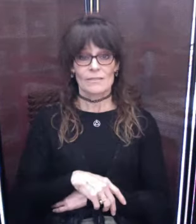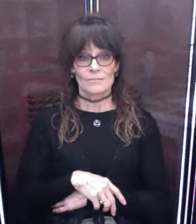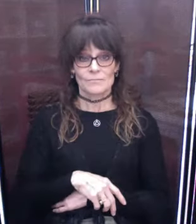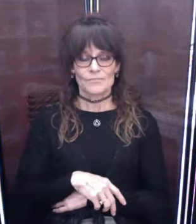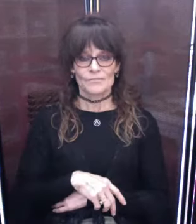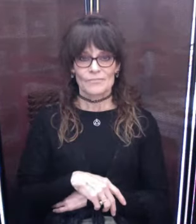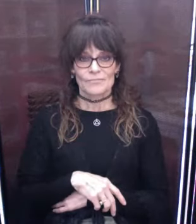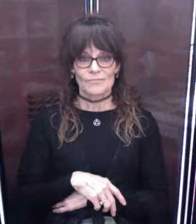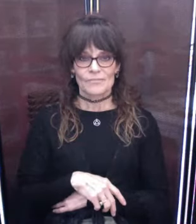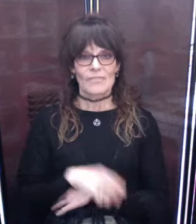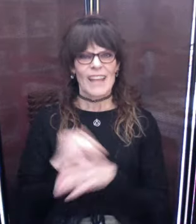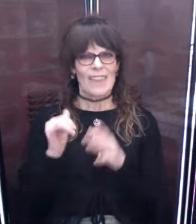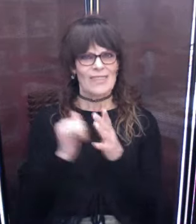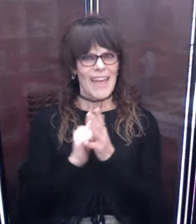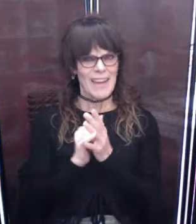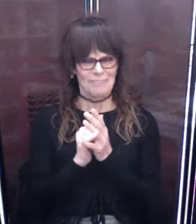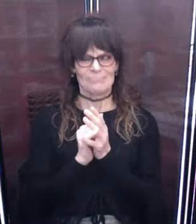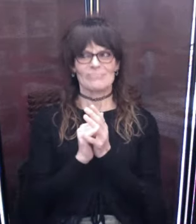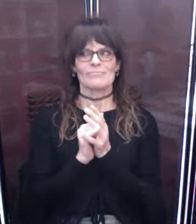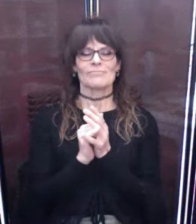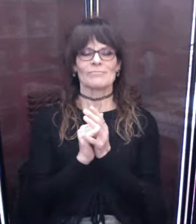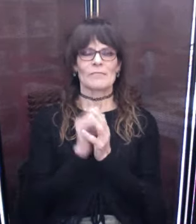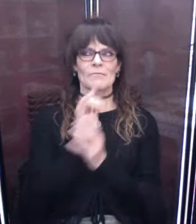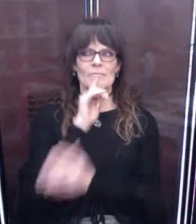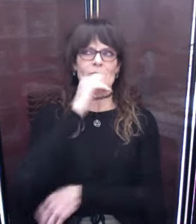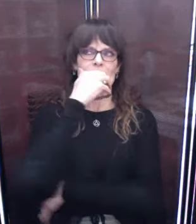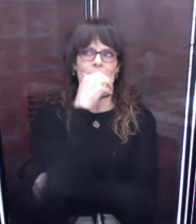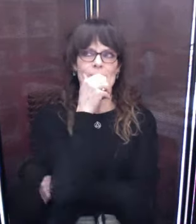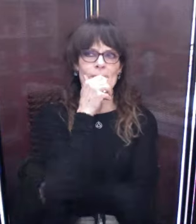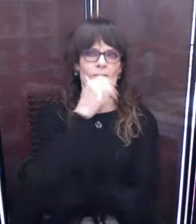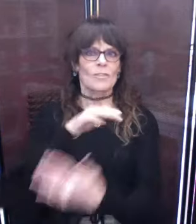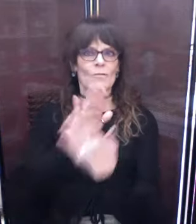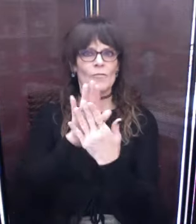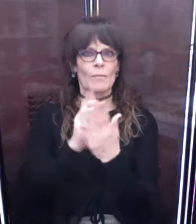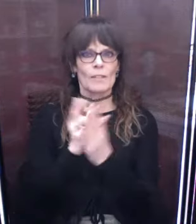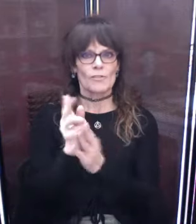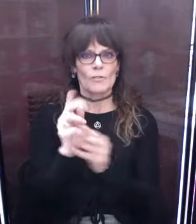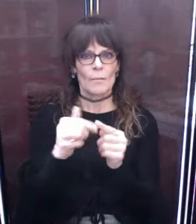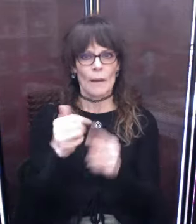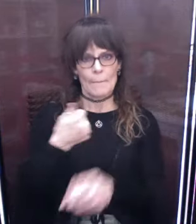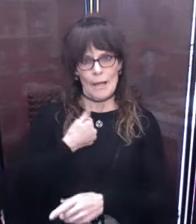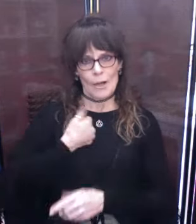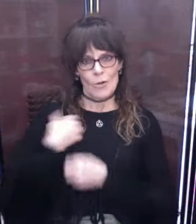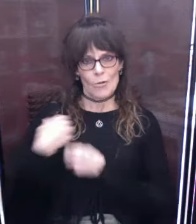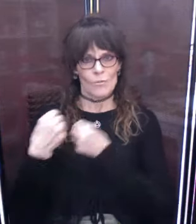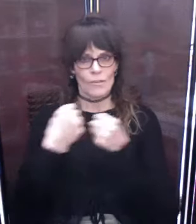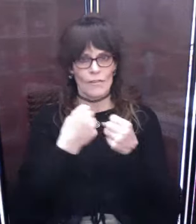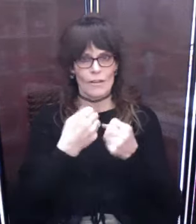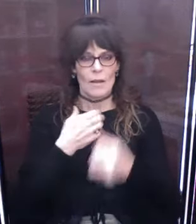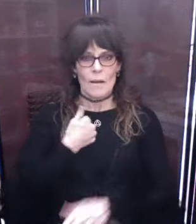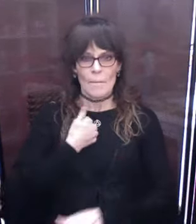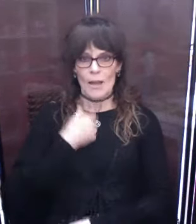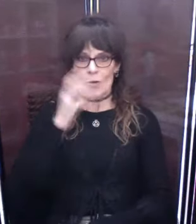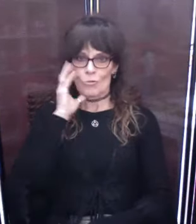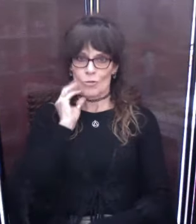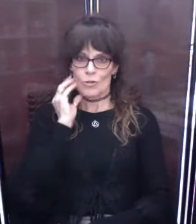And that kind of messed with my head when I had to finally confront that truth about my own recovery, my own journey here. That the stuff that I had been telling people